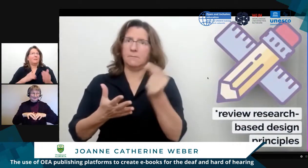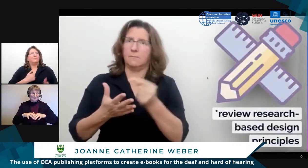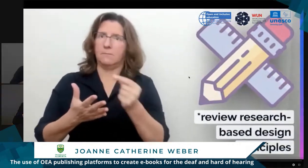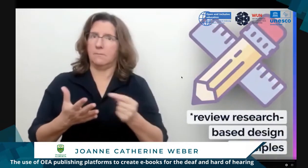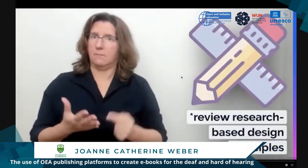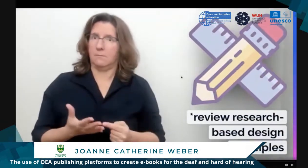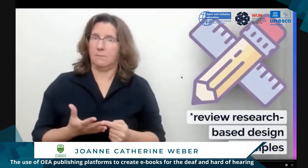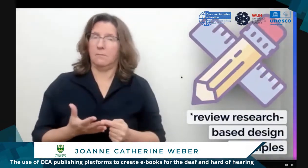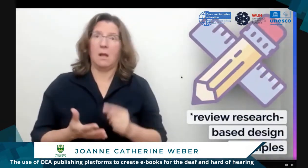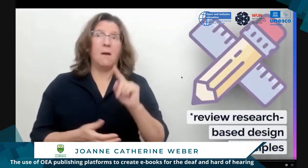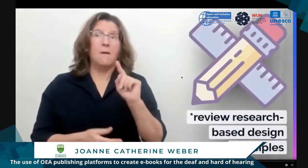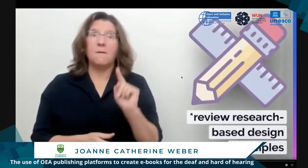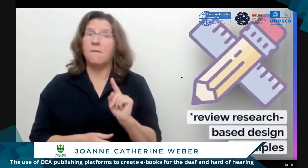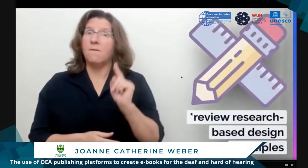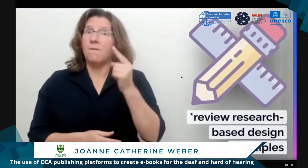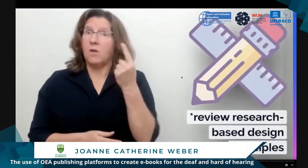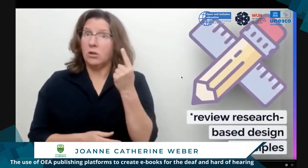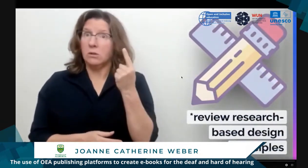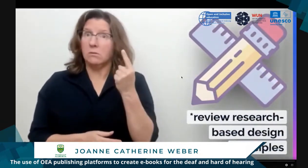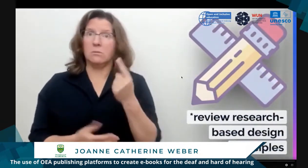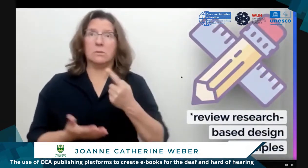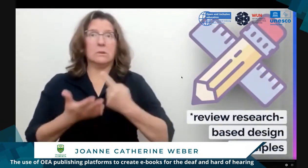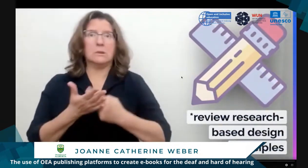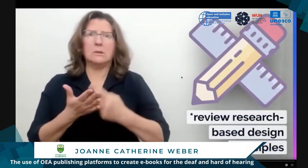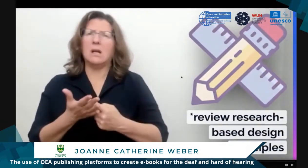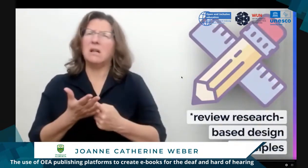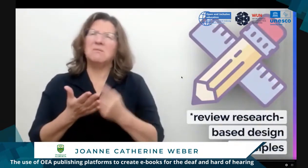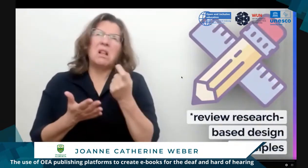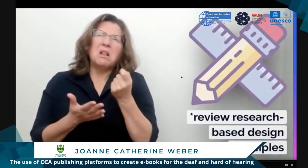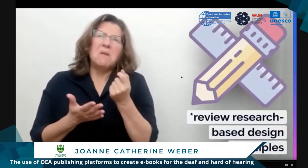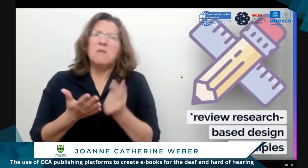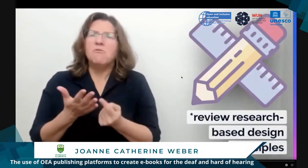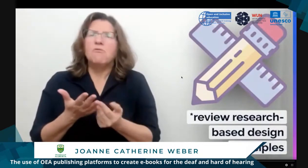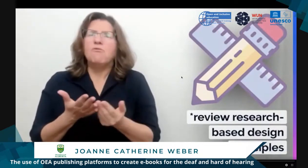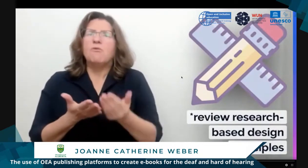There are a number of points I wish to cover.